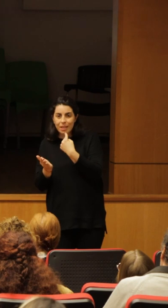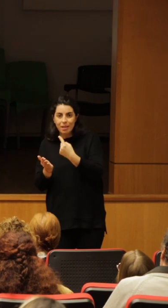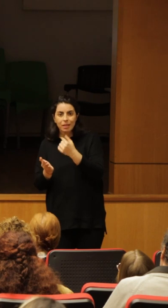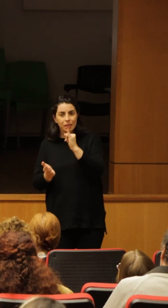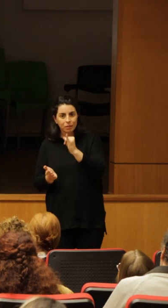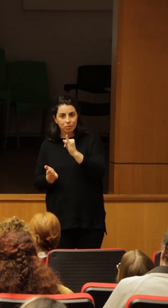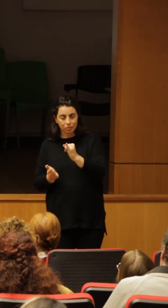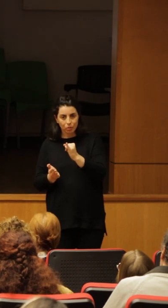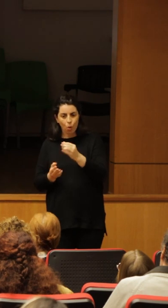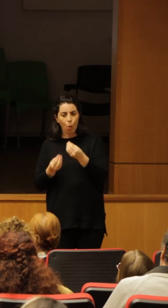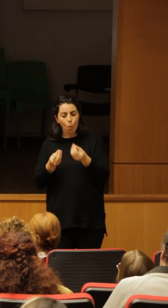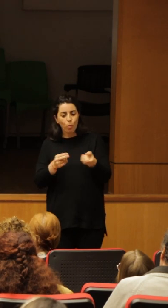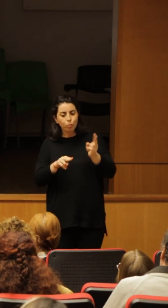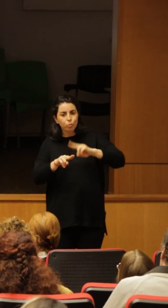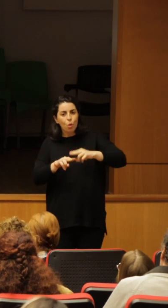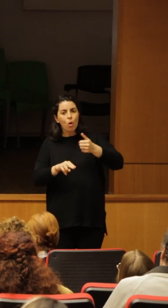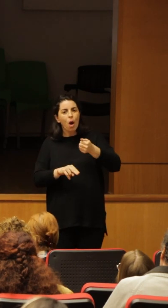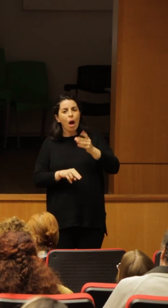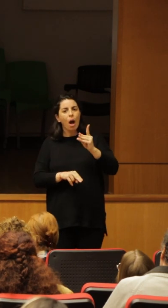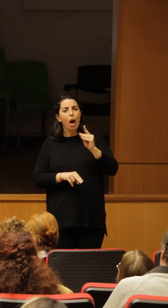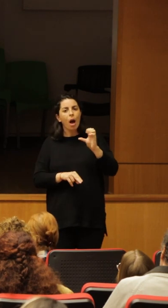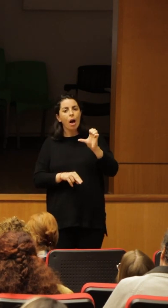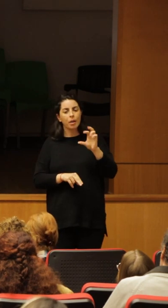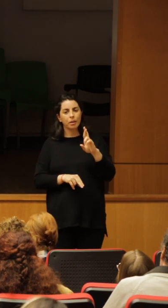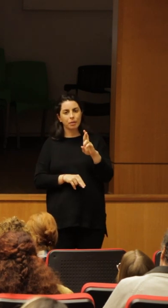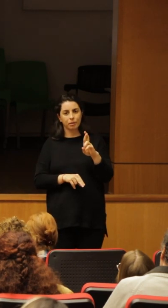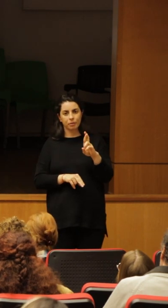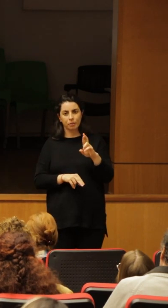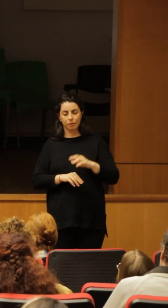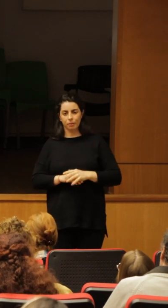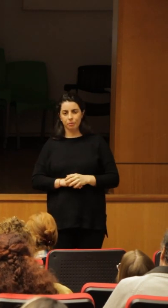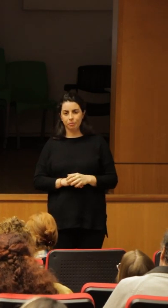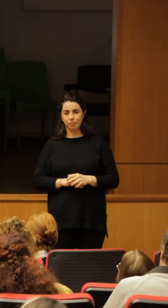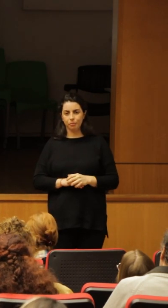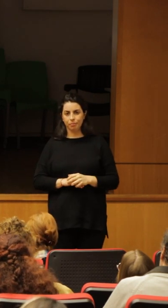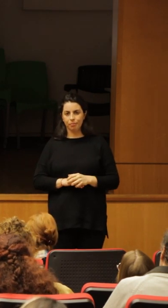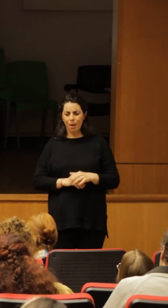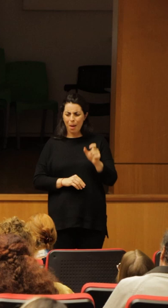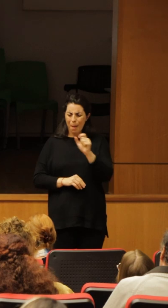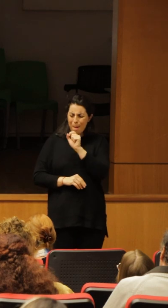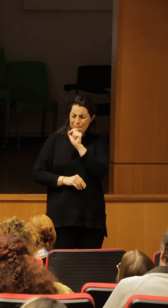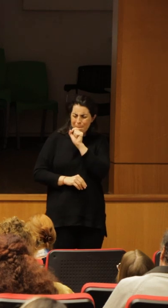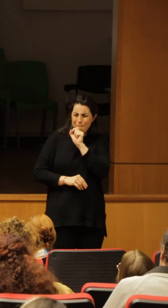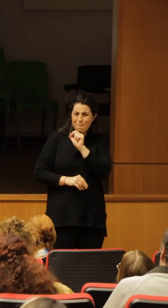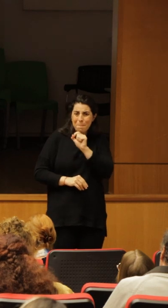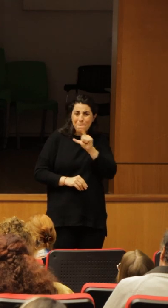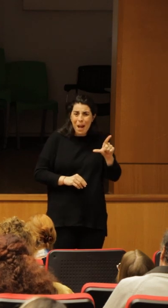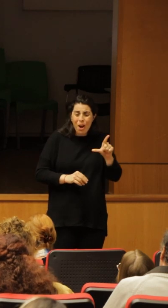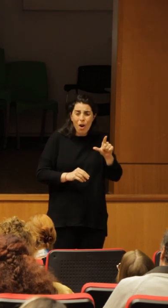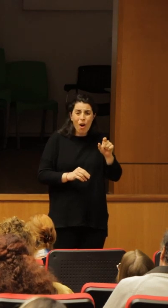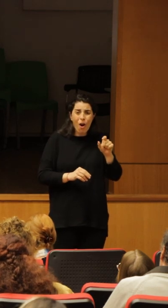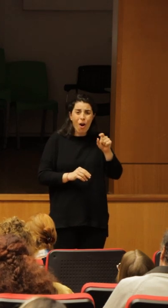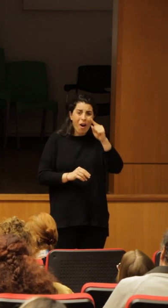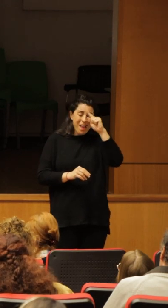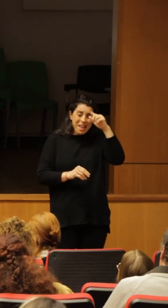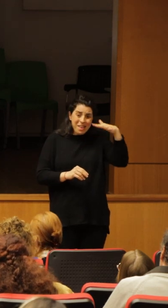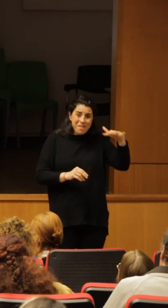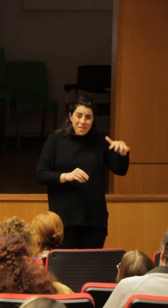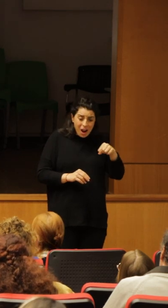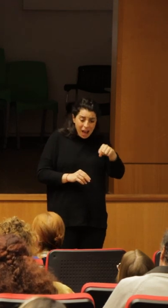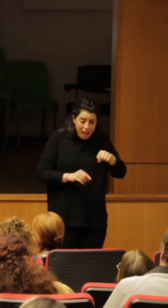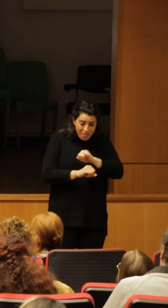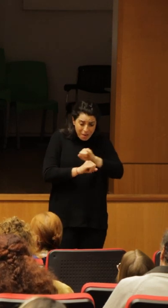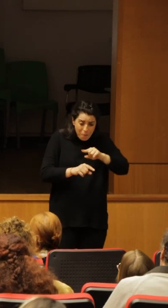but post-wartime winter, the first winter after the war. Y el peor invierno no fue ni siquiera durante la guerra, sino el primer